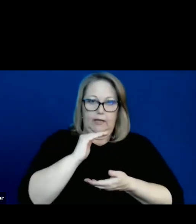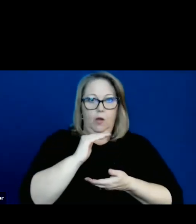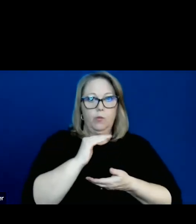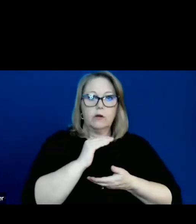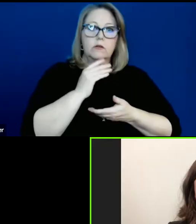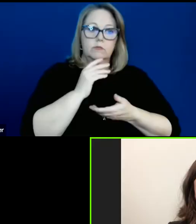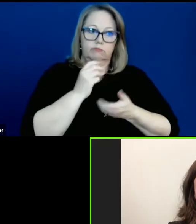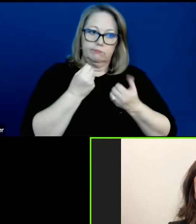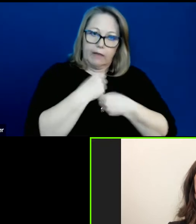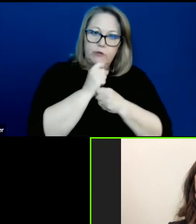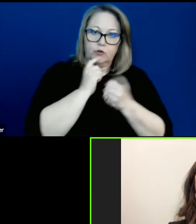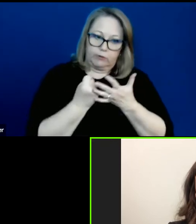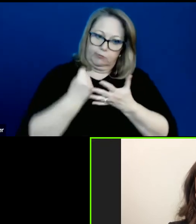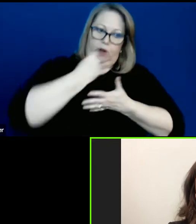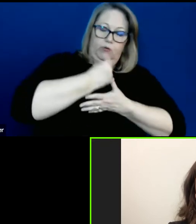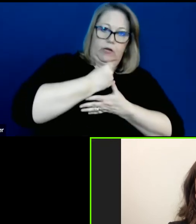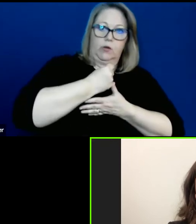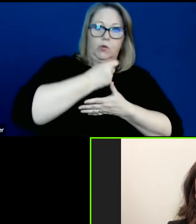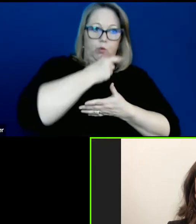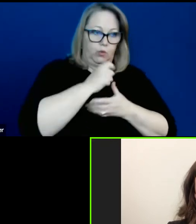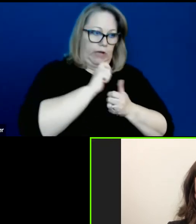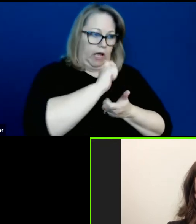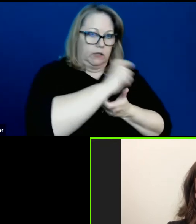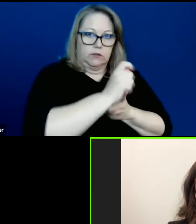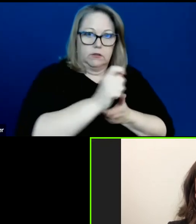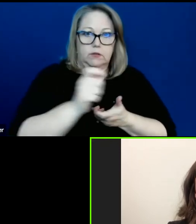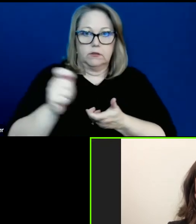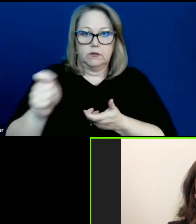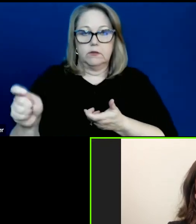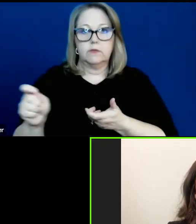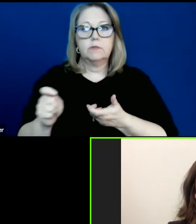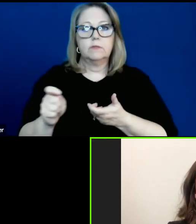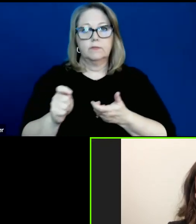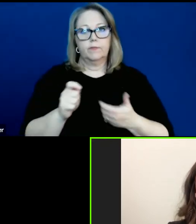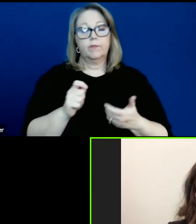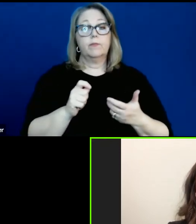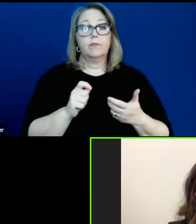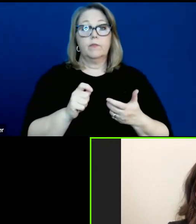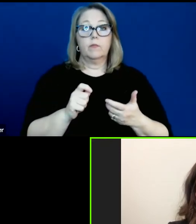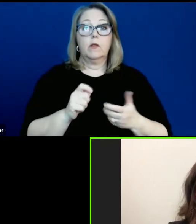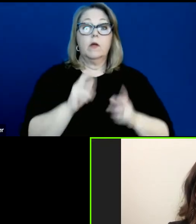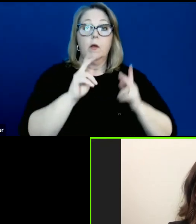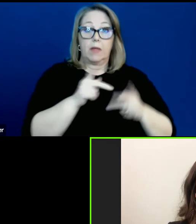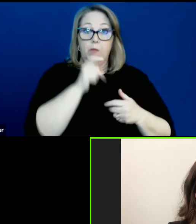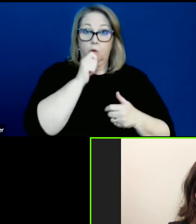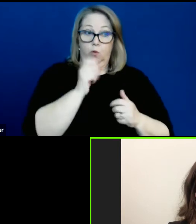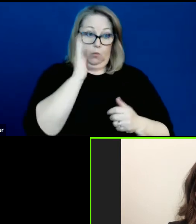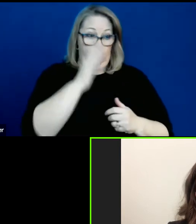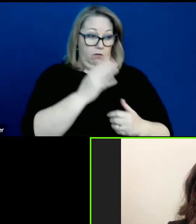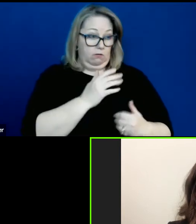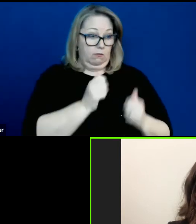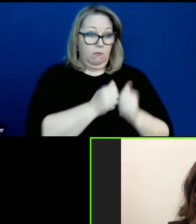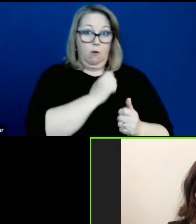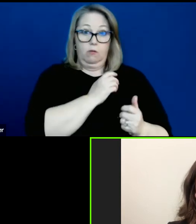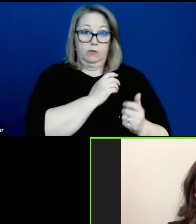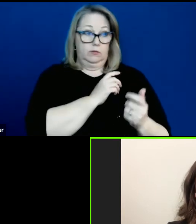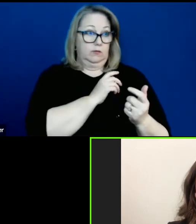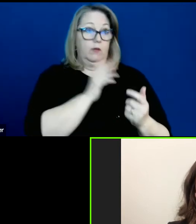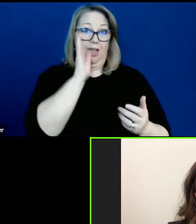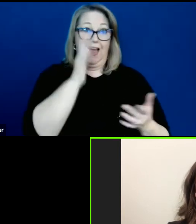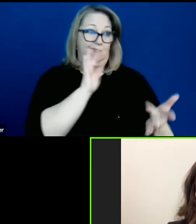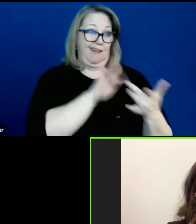prioritization of those unable to work from home and those most likely to come into contact with COVID-19 patients. I will now